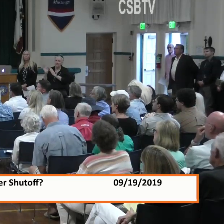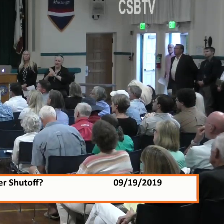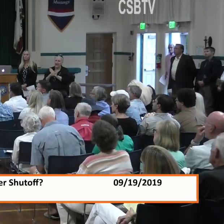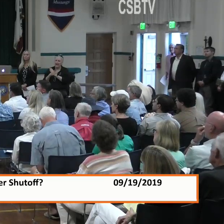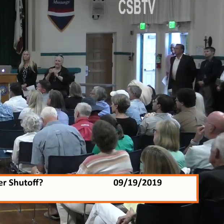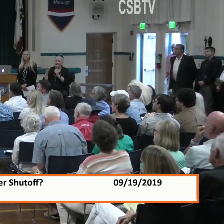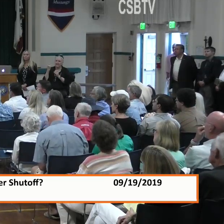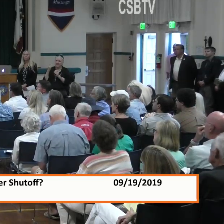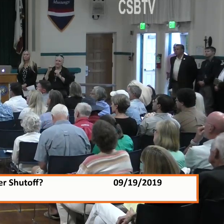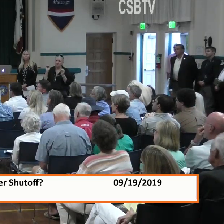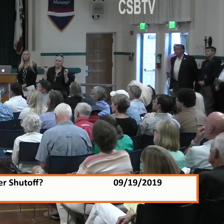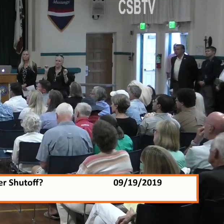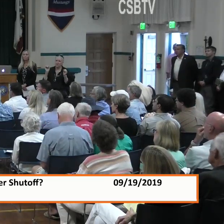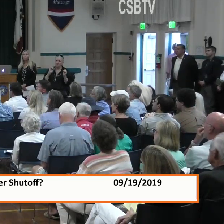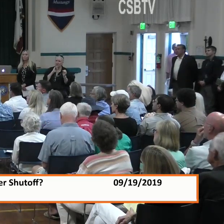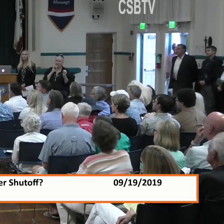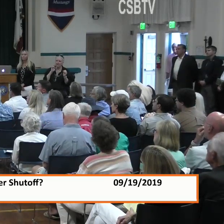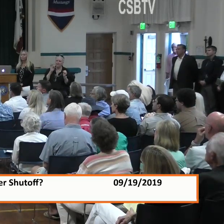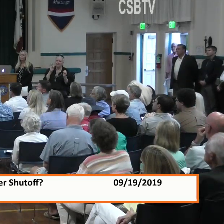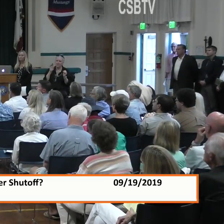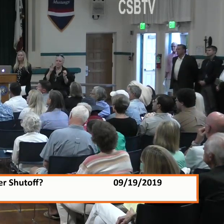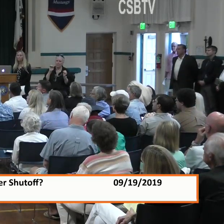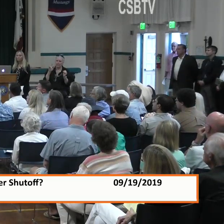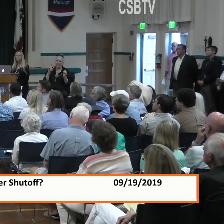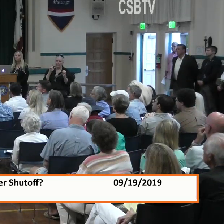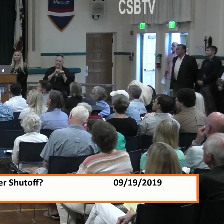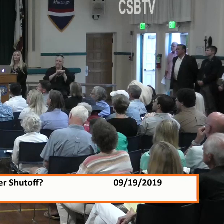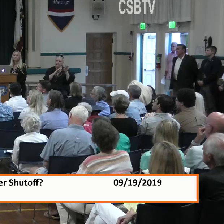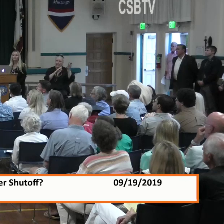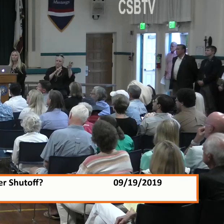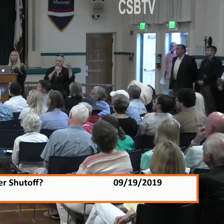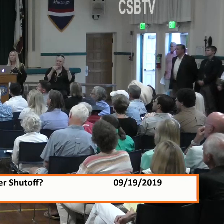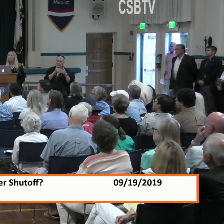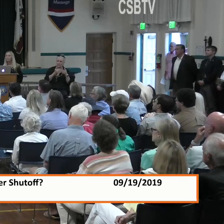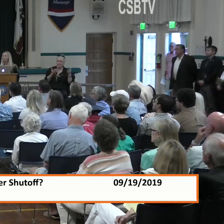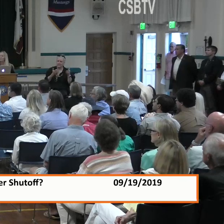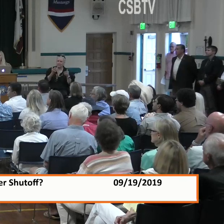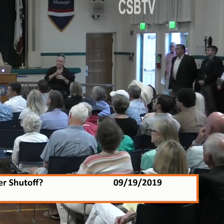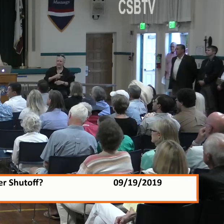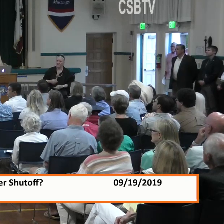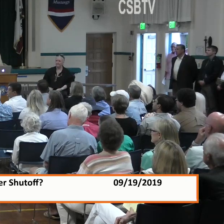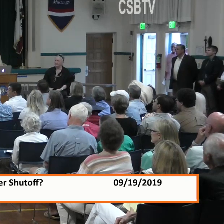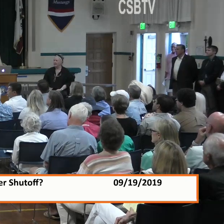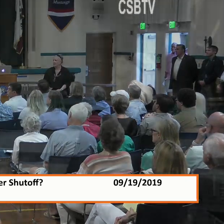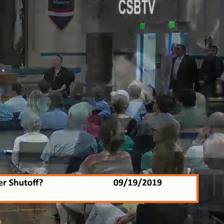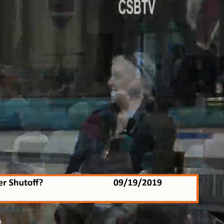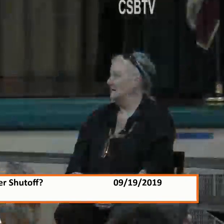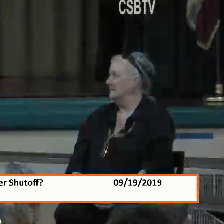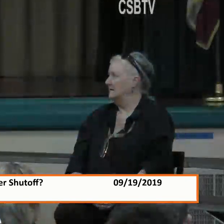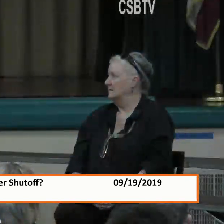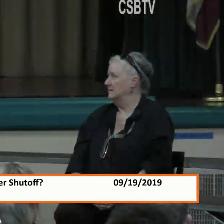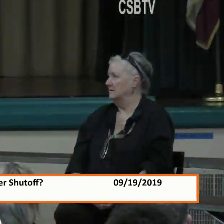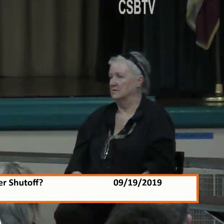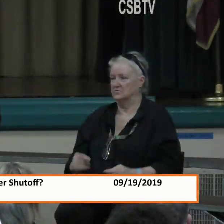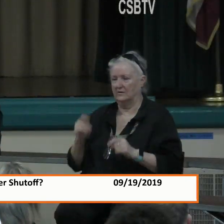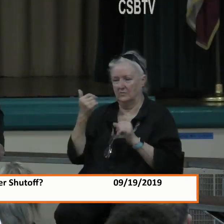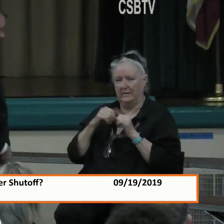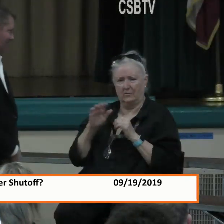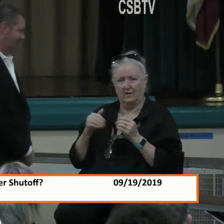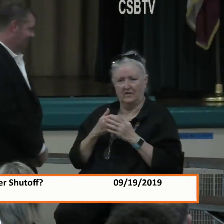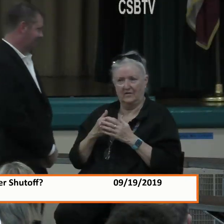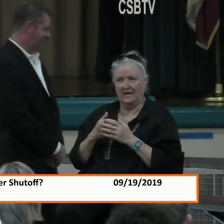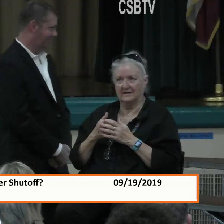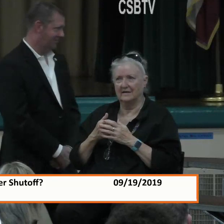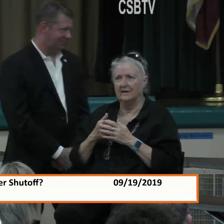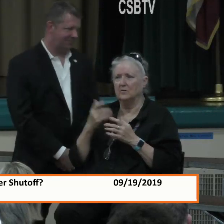given that there's no real fuel in the mountains right here today? So I'll try to remember all of them. You might want